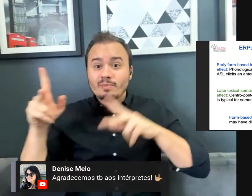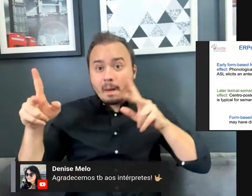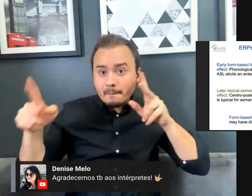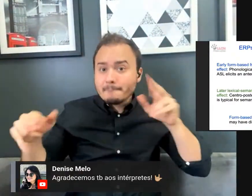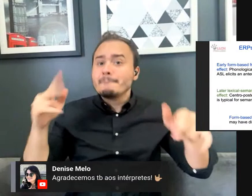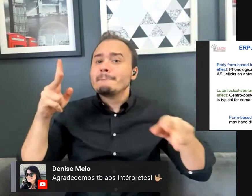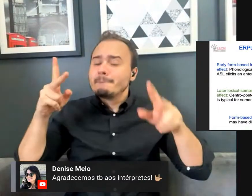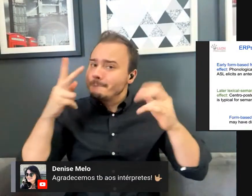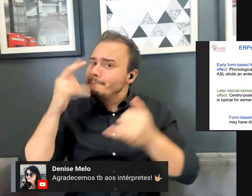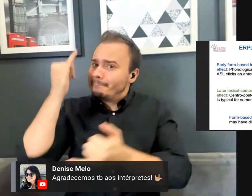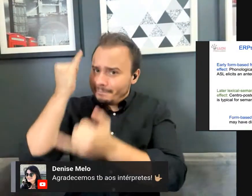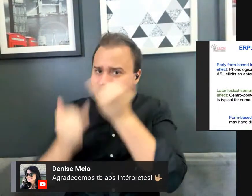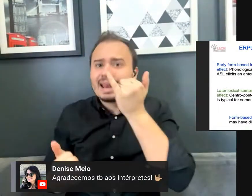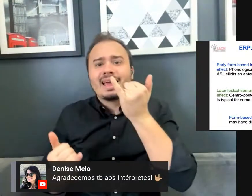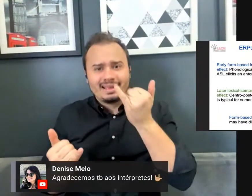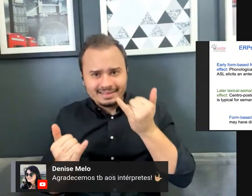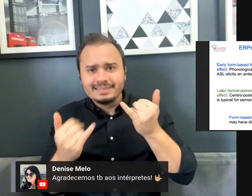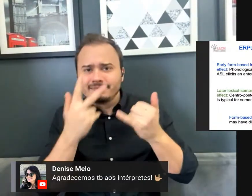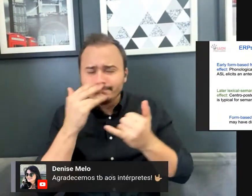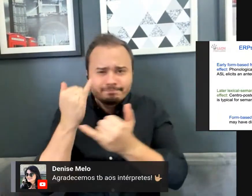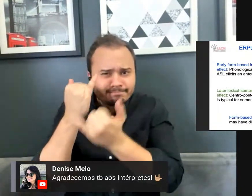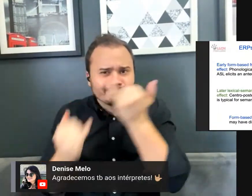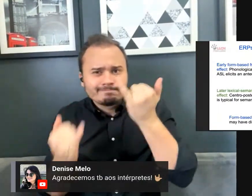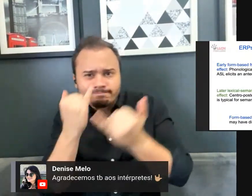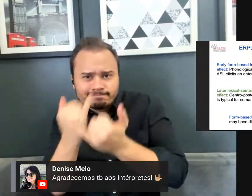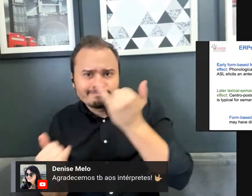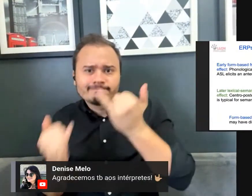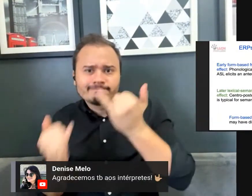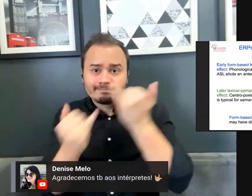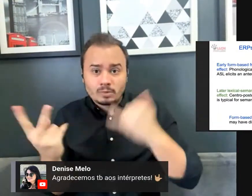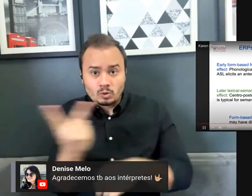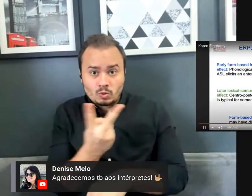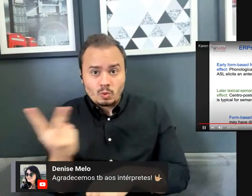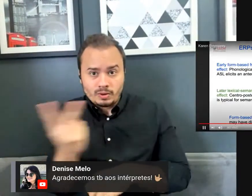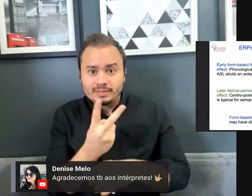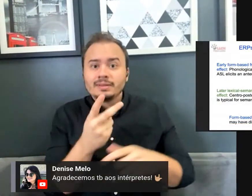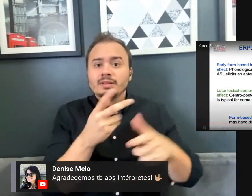effects with spoken language, but we can see it in sign language.